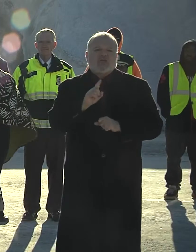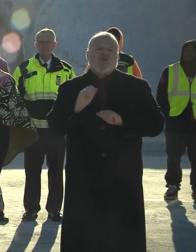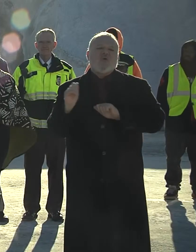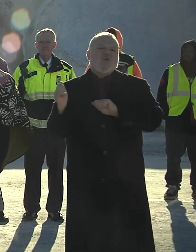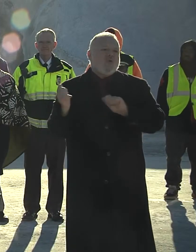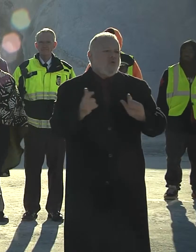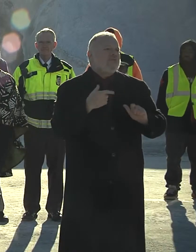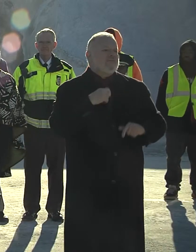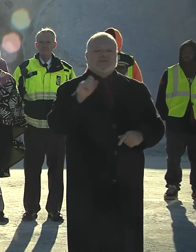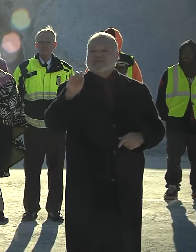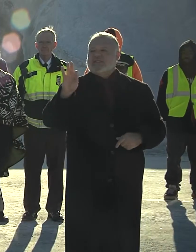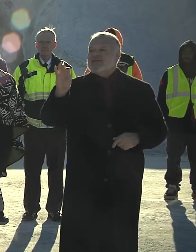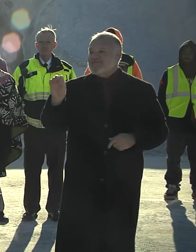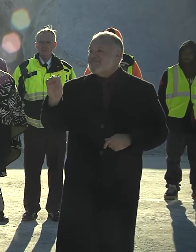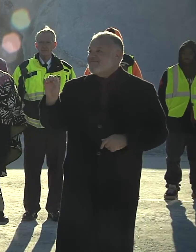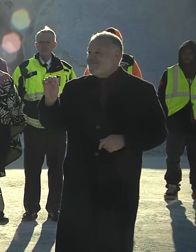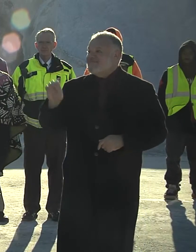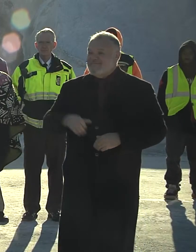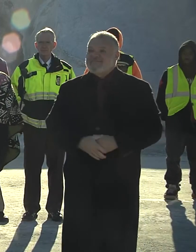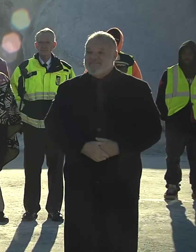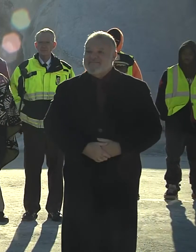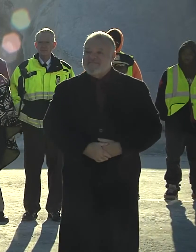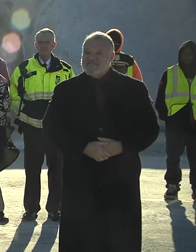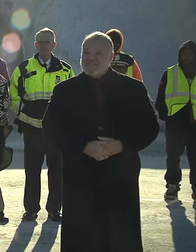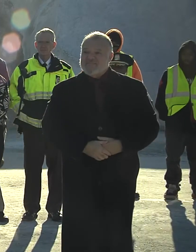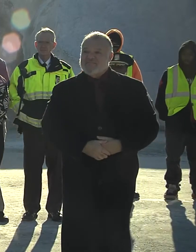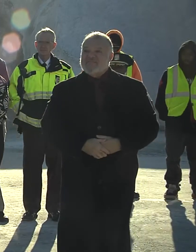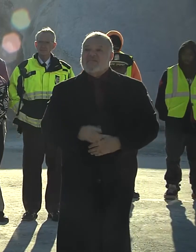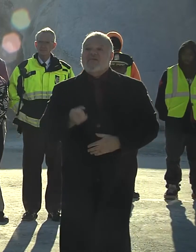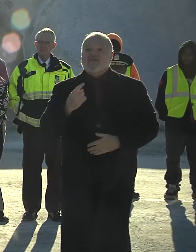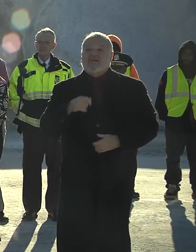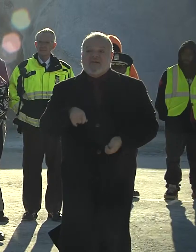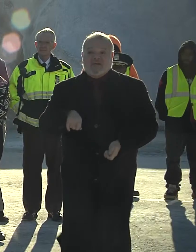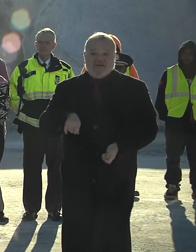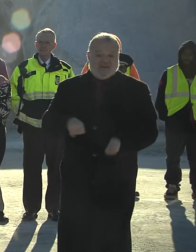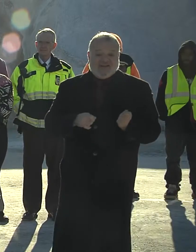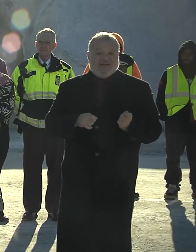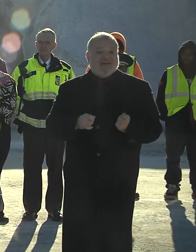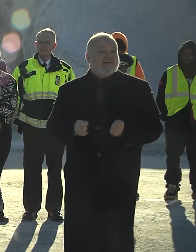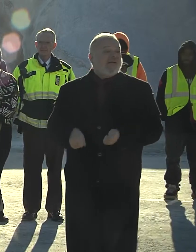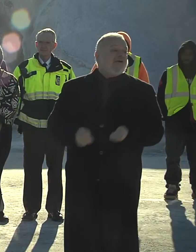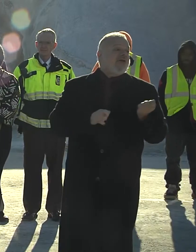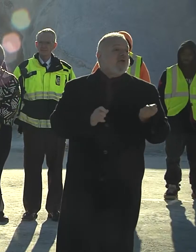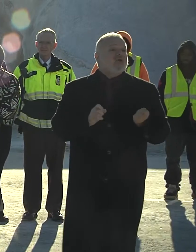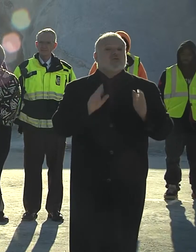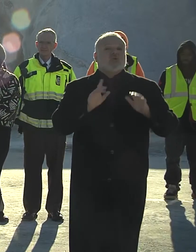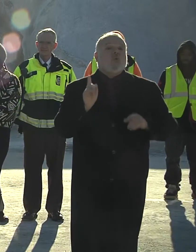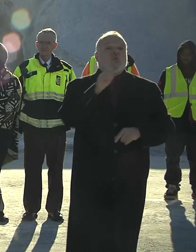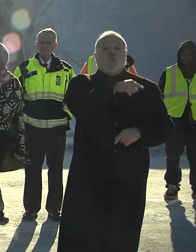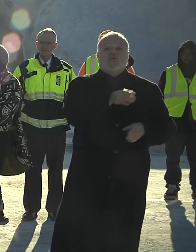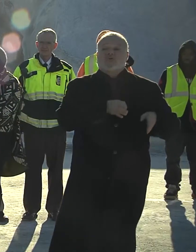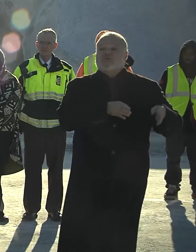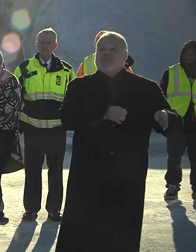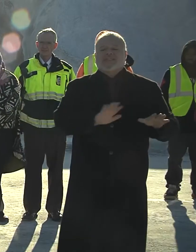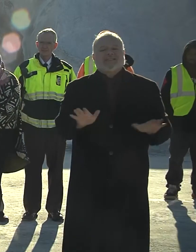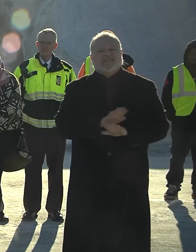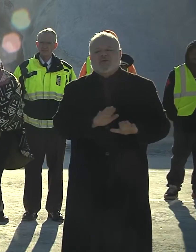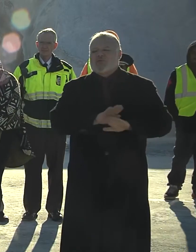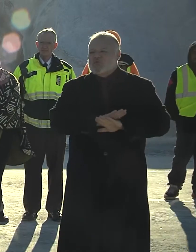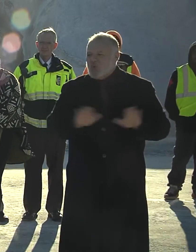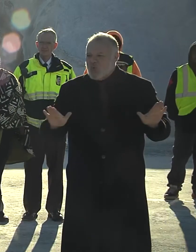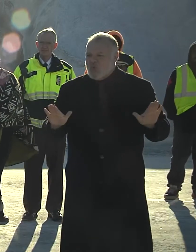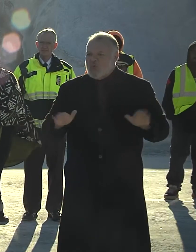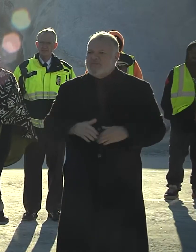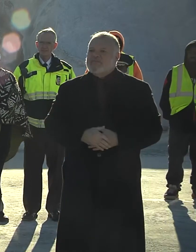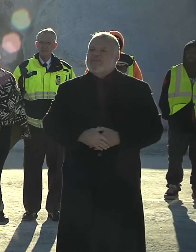are clearing your property, please do not throw snow back into the street. As the mayor mentioned, this makes it incredibly difficult for our teams that are